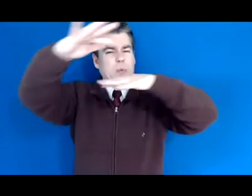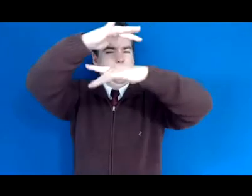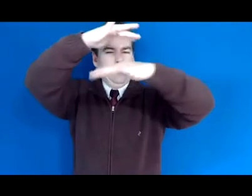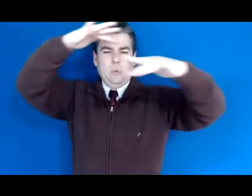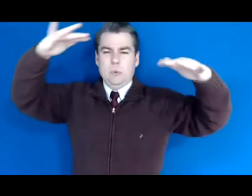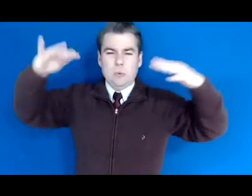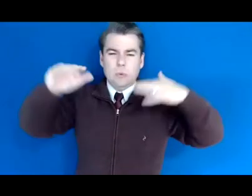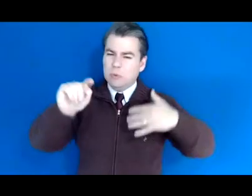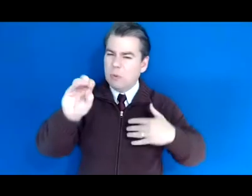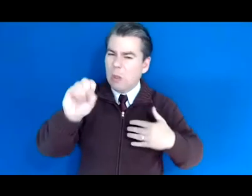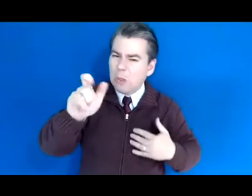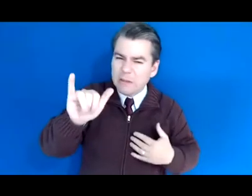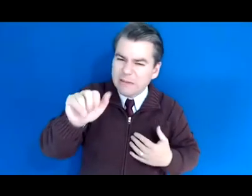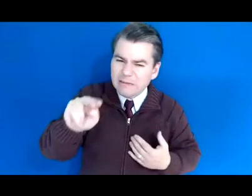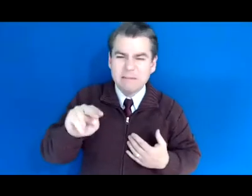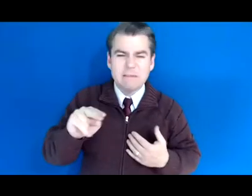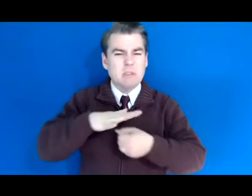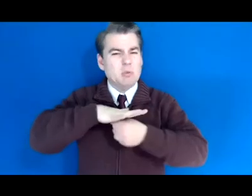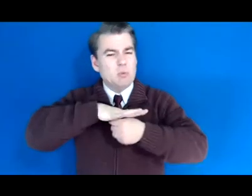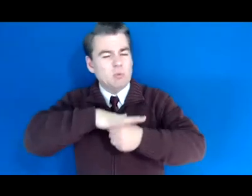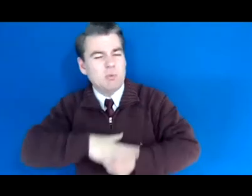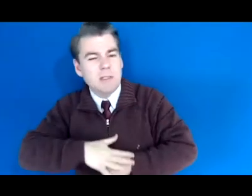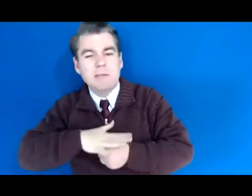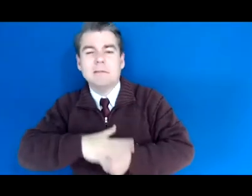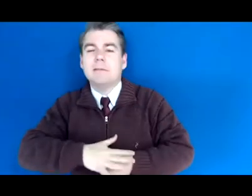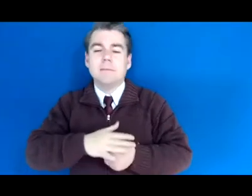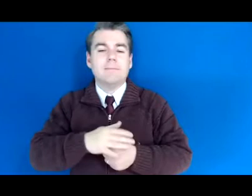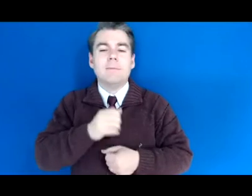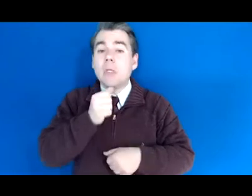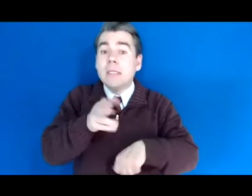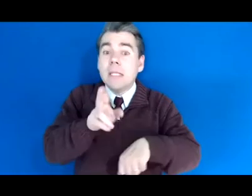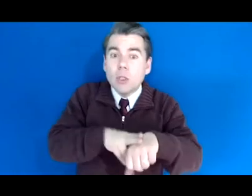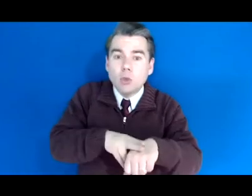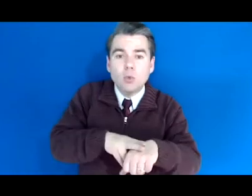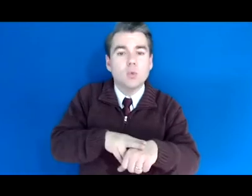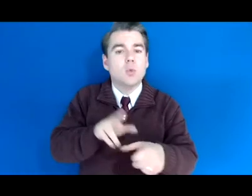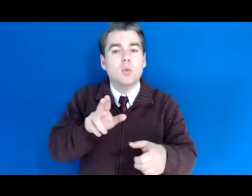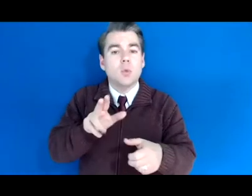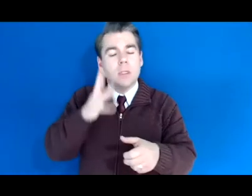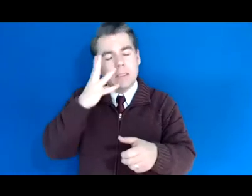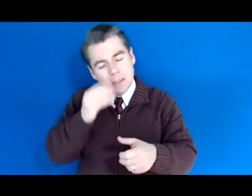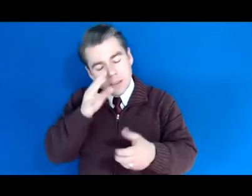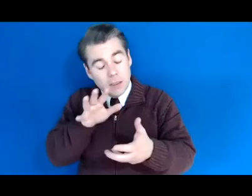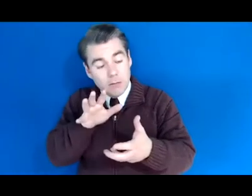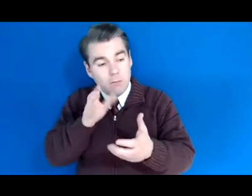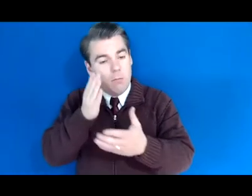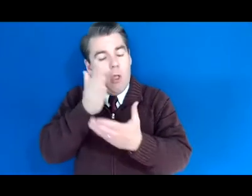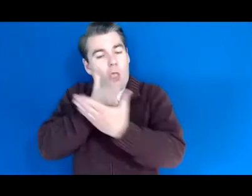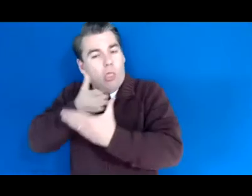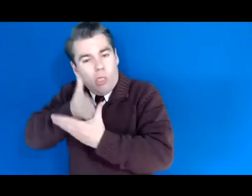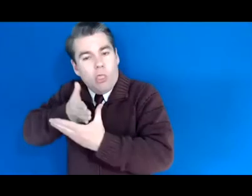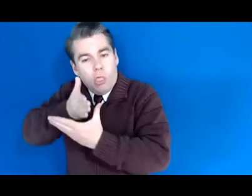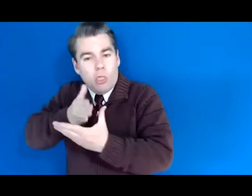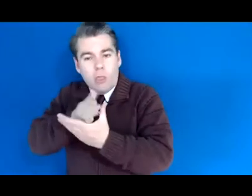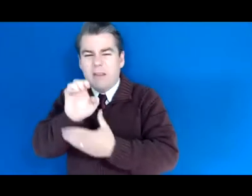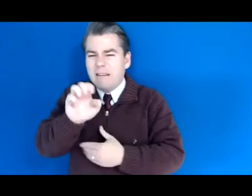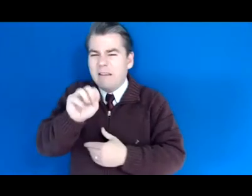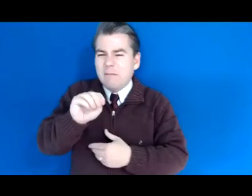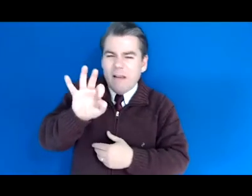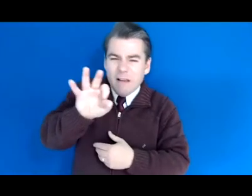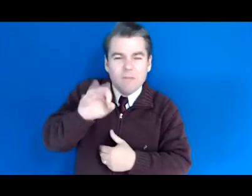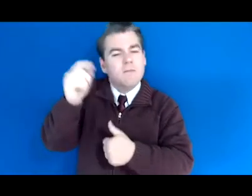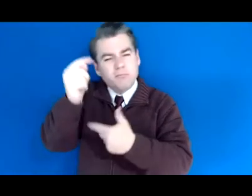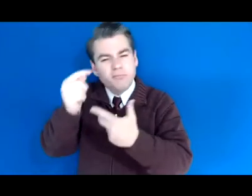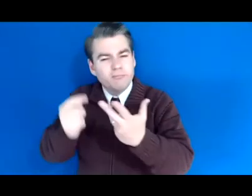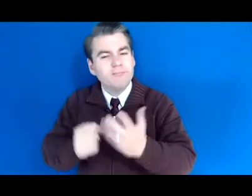toxins, stress, and unnatural or disrupted sleep patterns, and EMFs, etc.